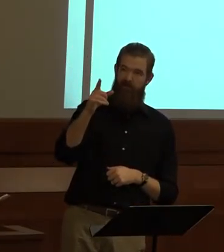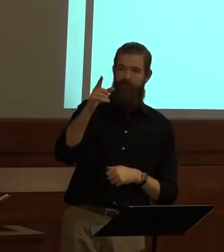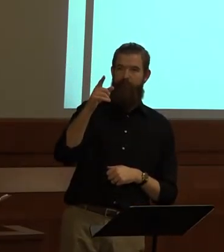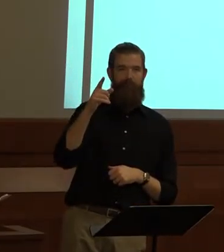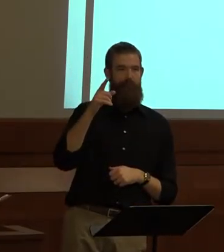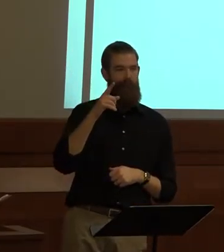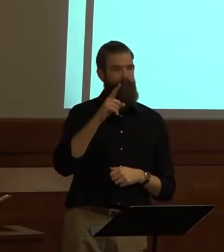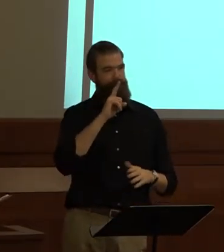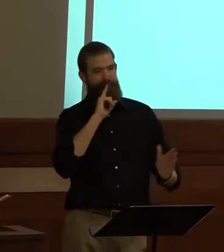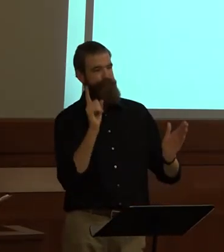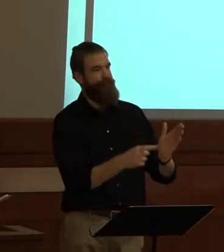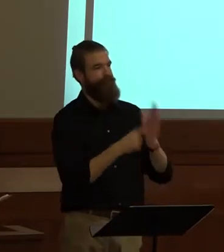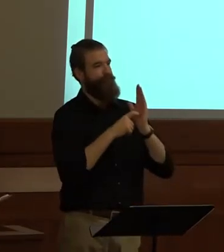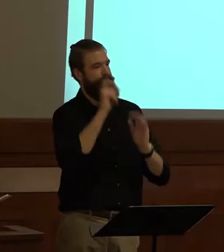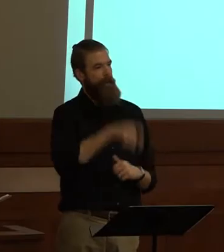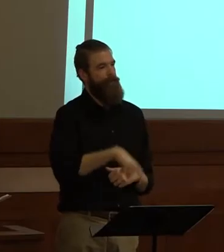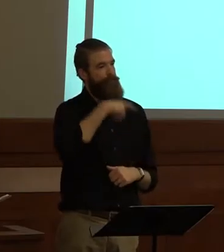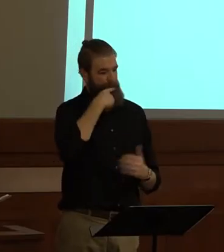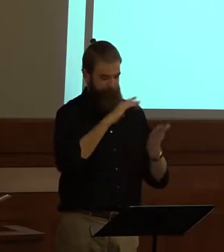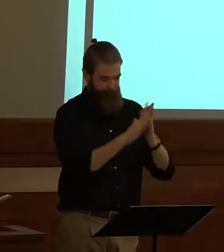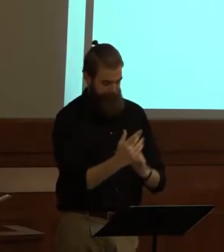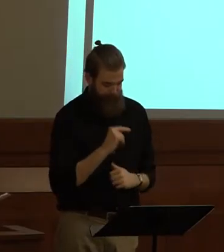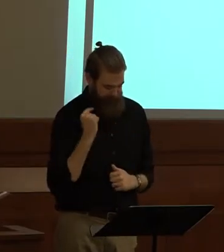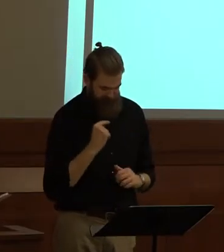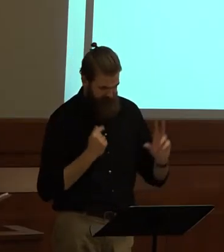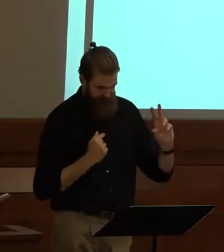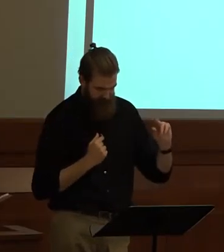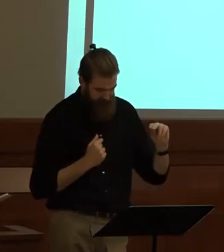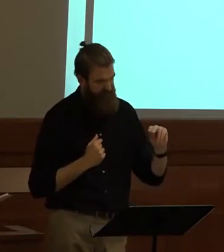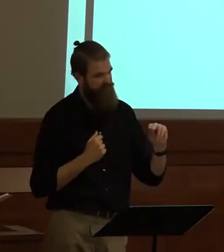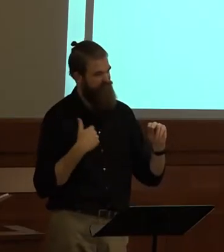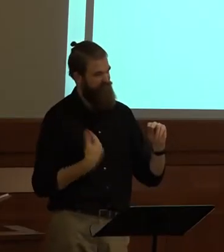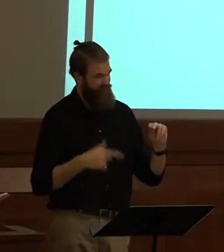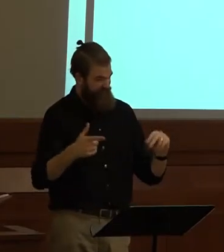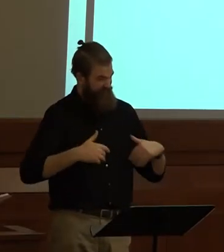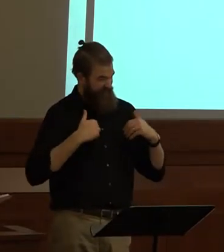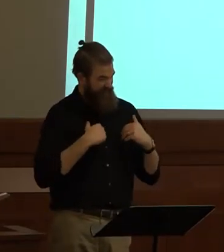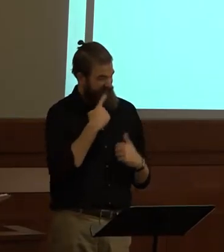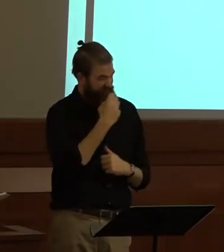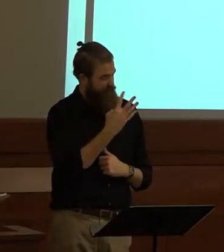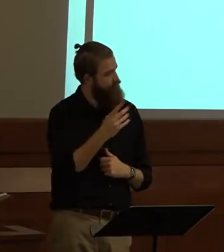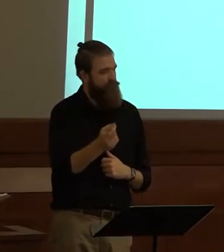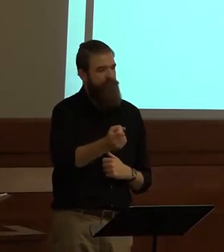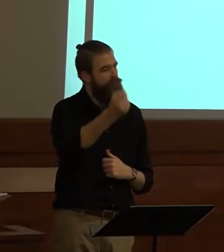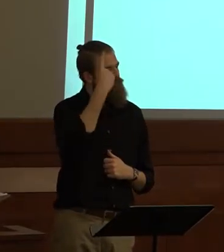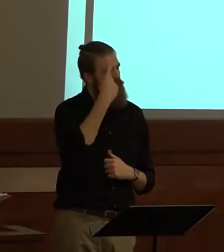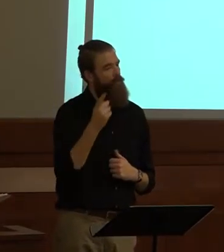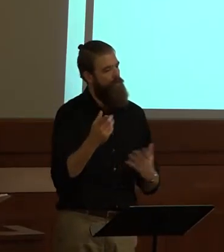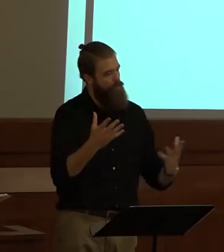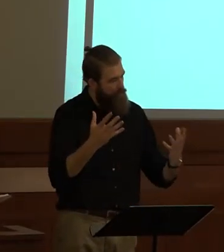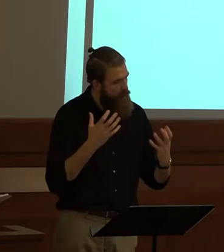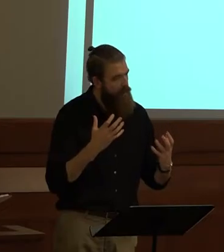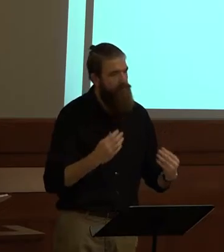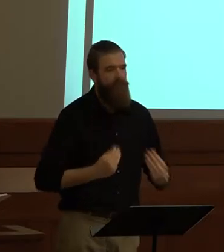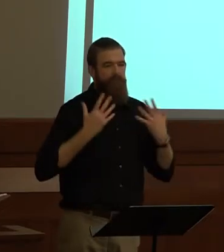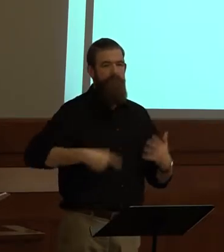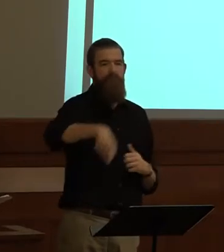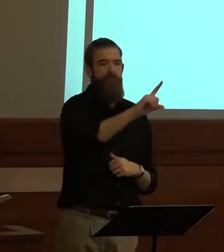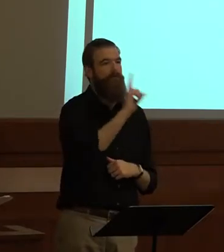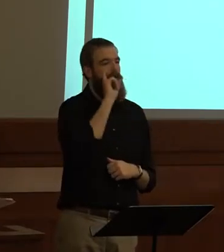the Institute of Agriculture at Beauvais, where he always sat in the front row. His sister writes, "He lost none